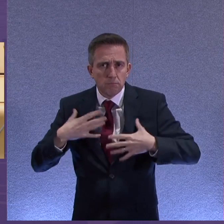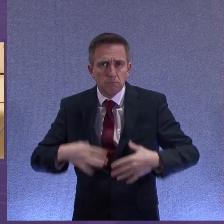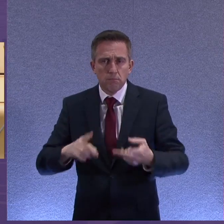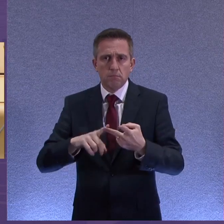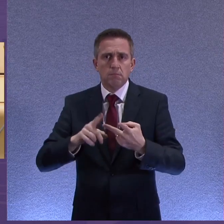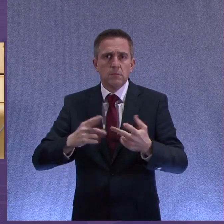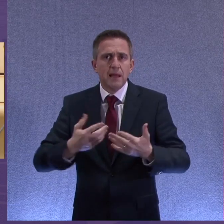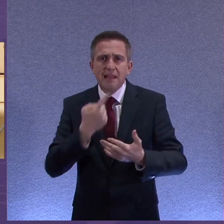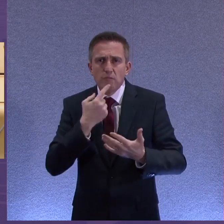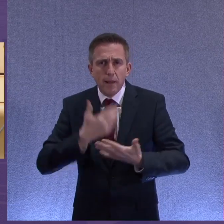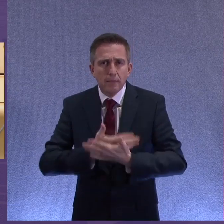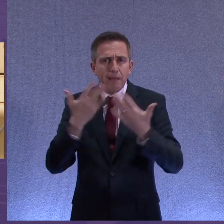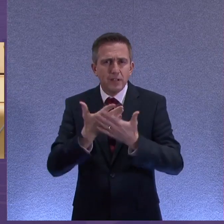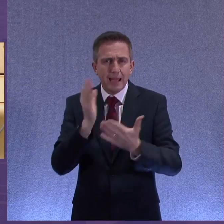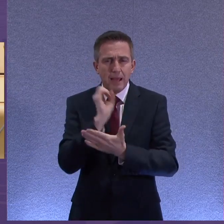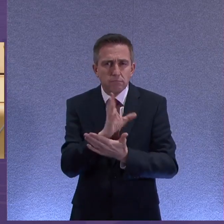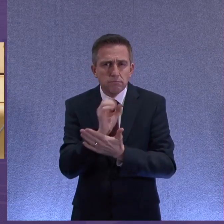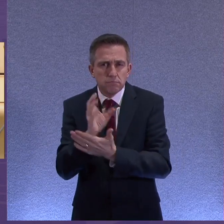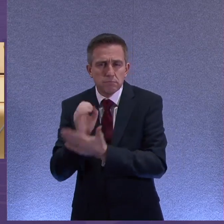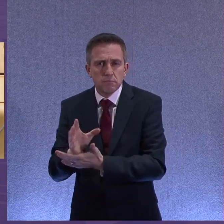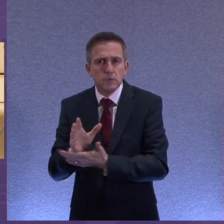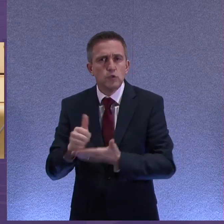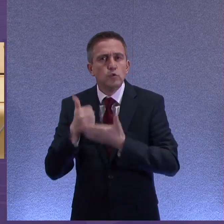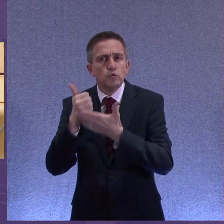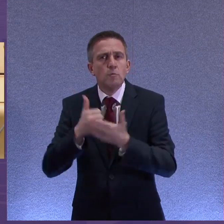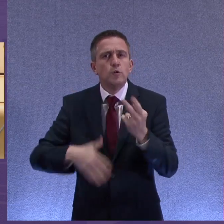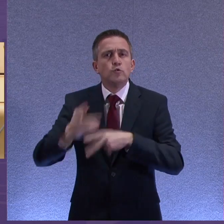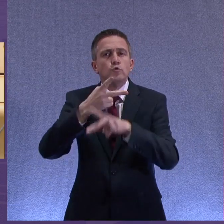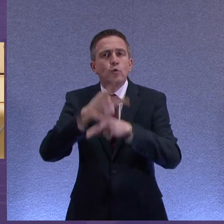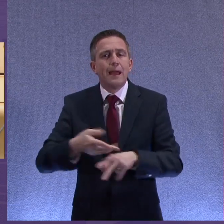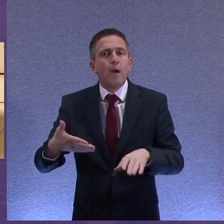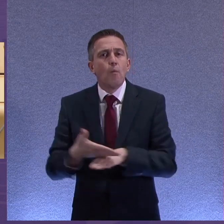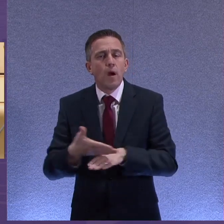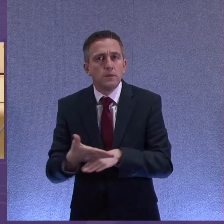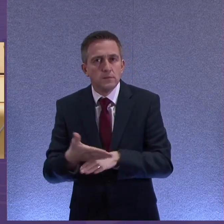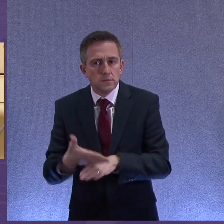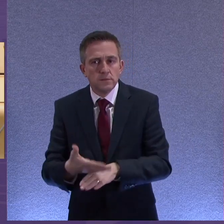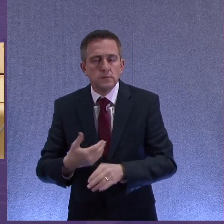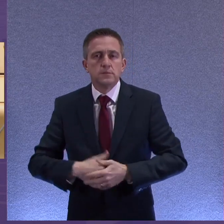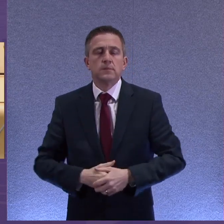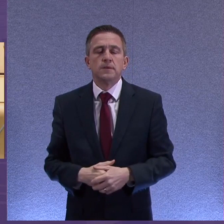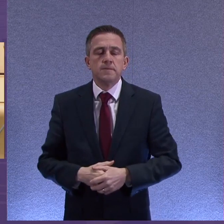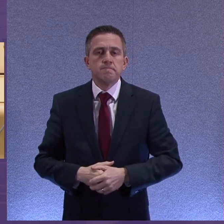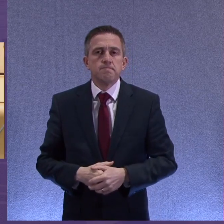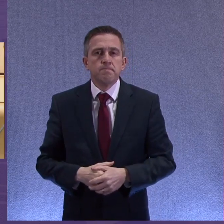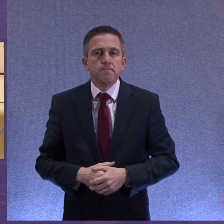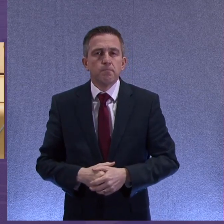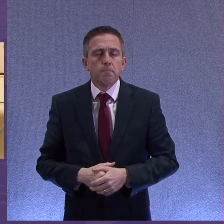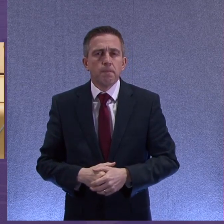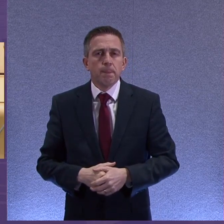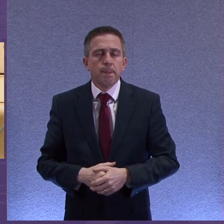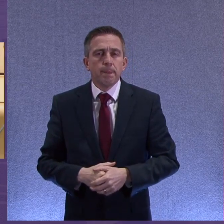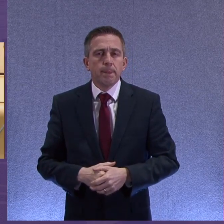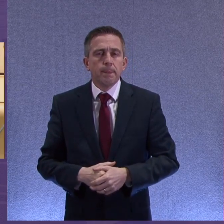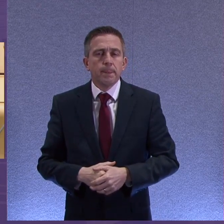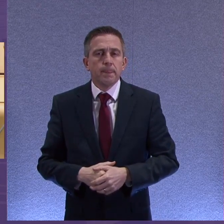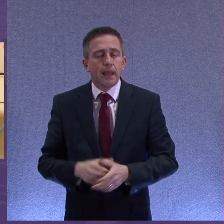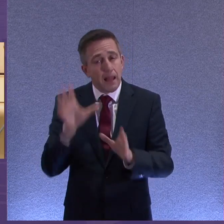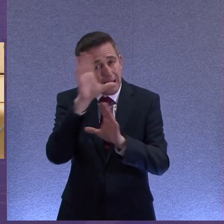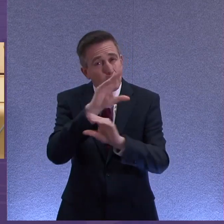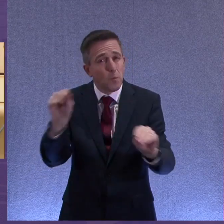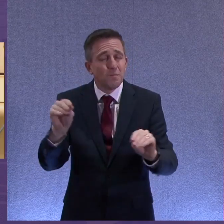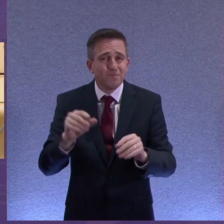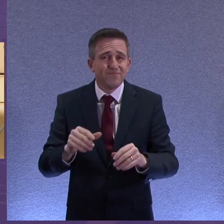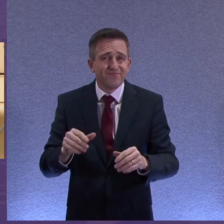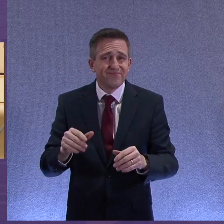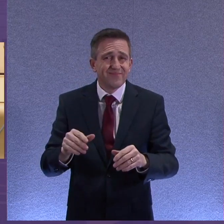our boards and to those other parts of the service that we are providing. It is essential, however, that frontline health